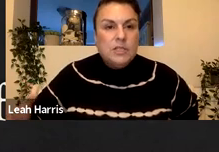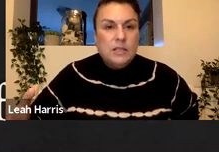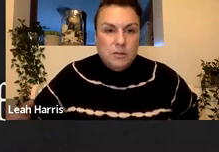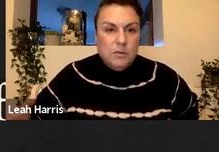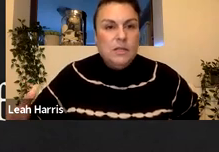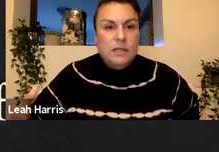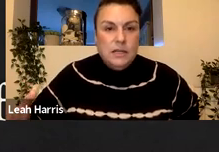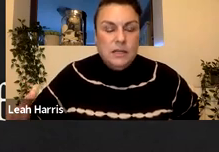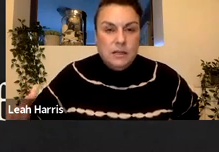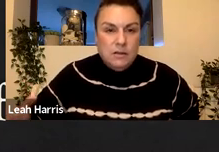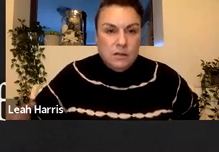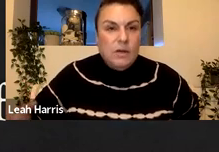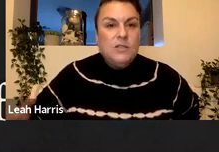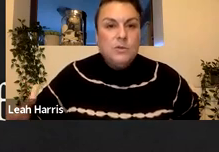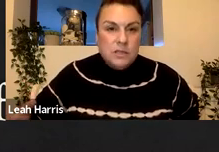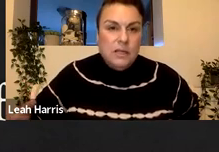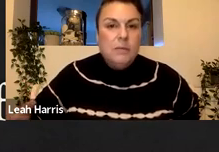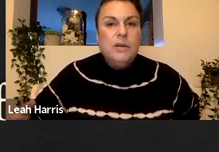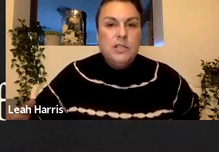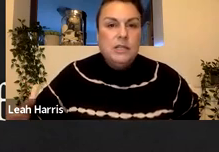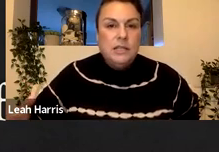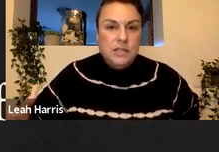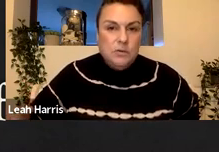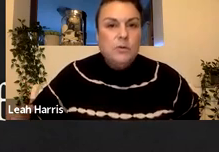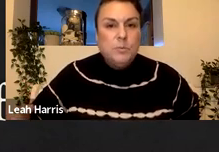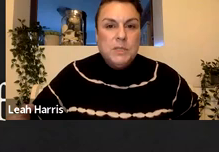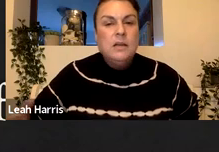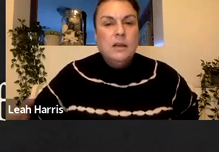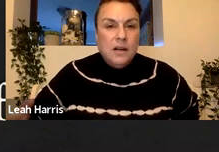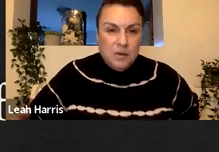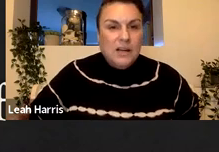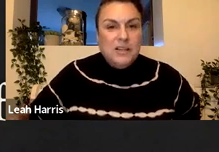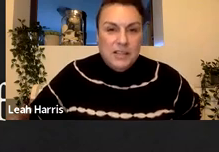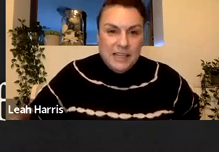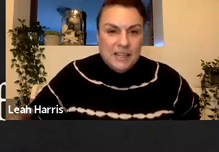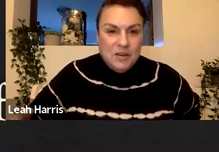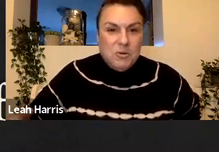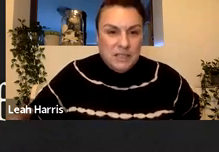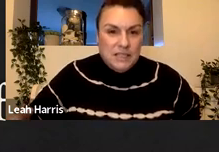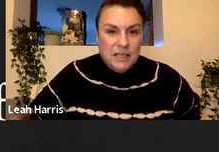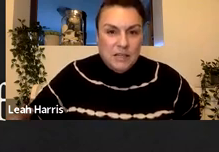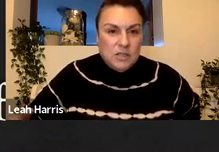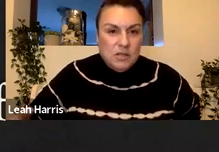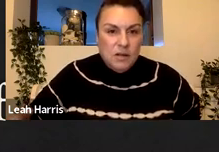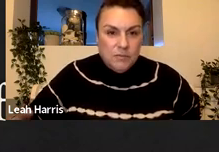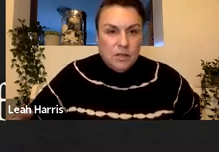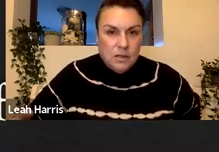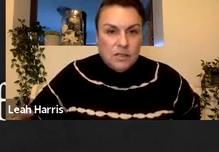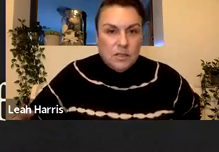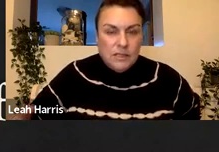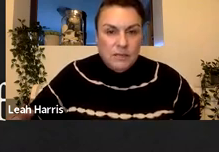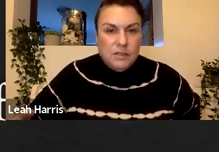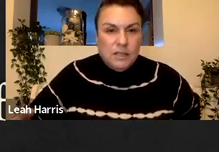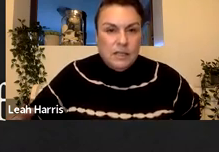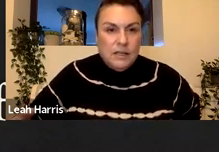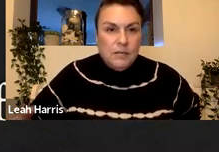much a community grassroots collaboration and these groups are not going to let the oakland city council off the hook